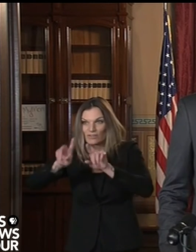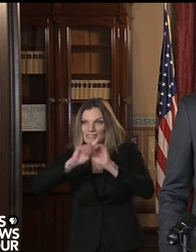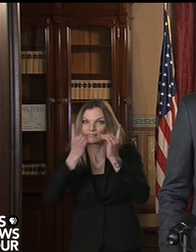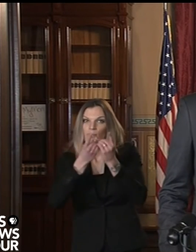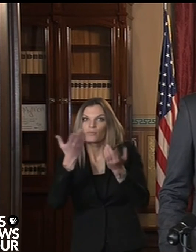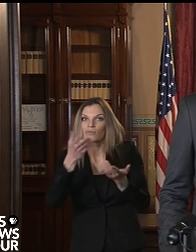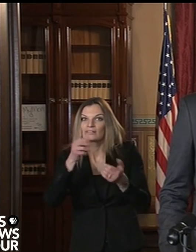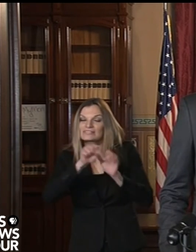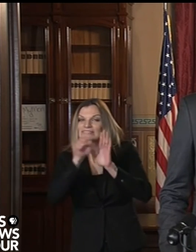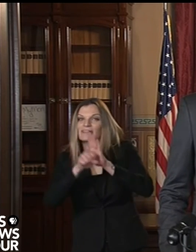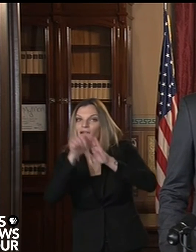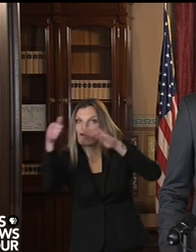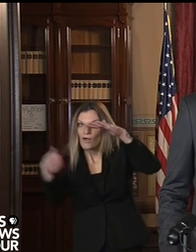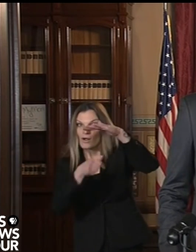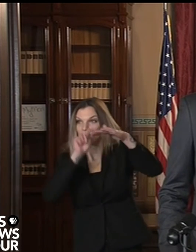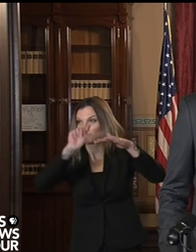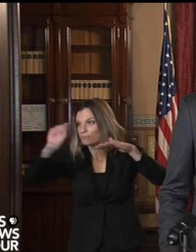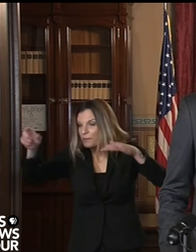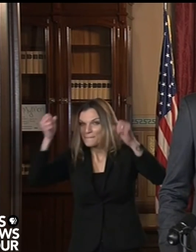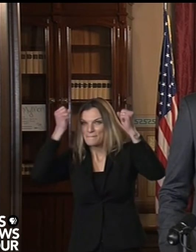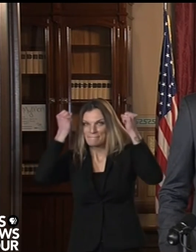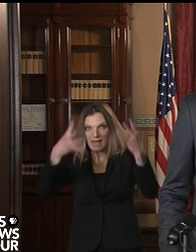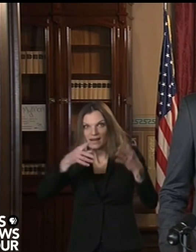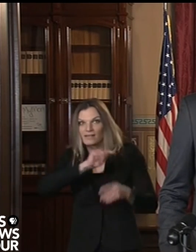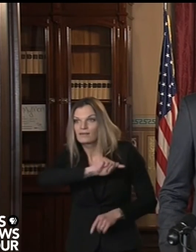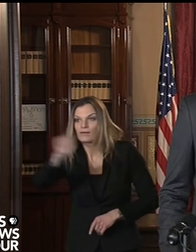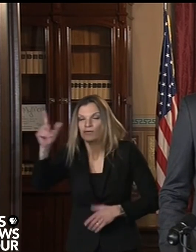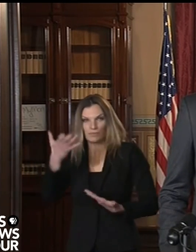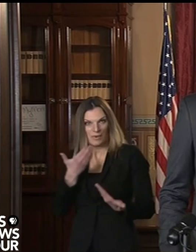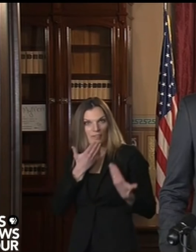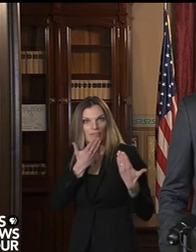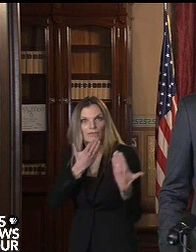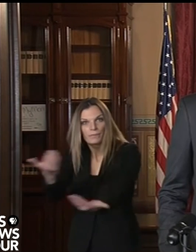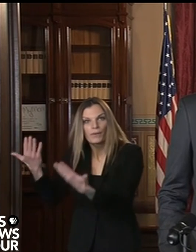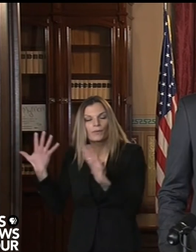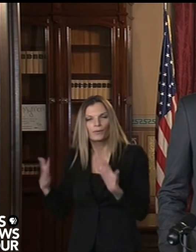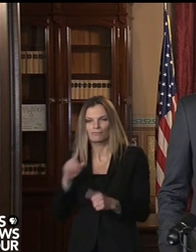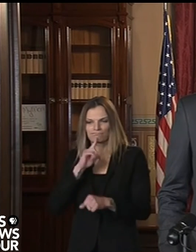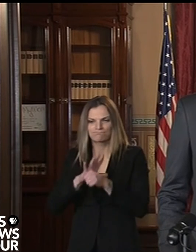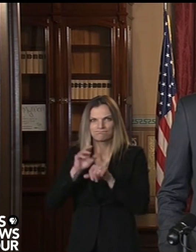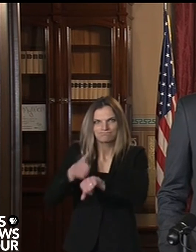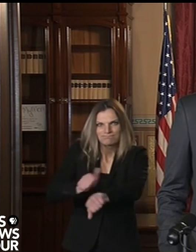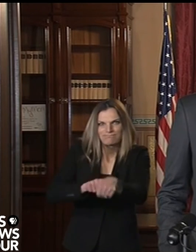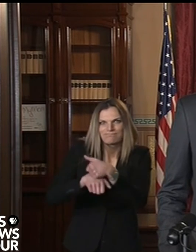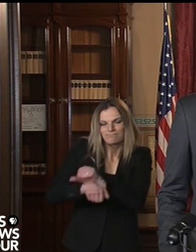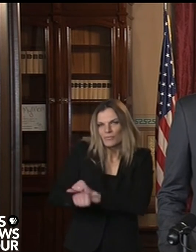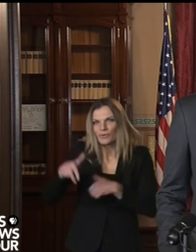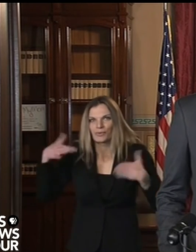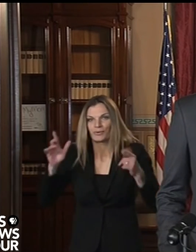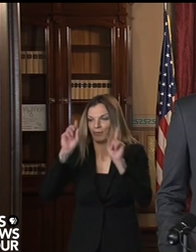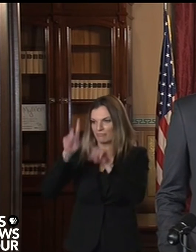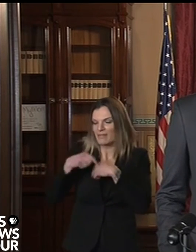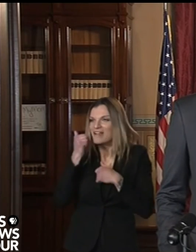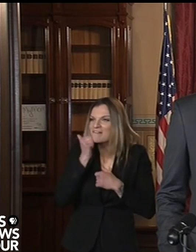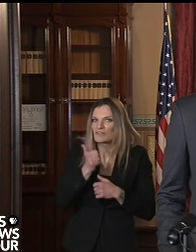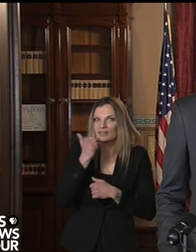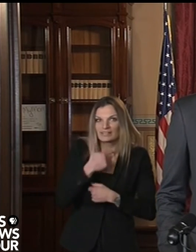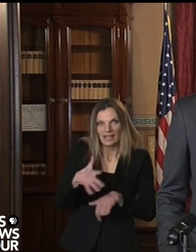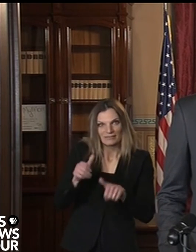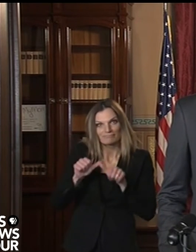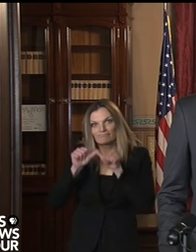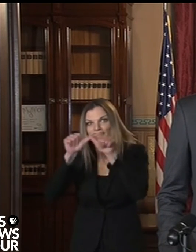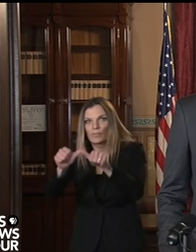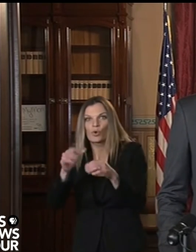and agency for the care and commitment that they have shown daily to flattening racial disparities during this